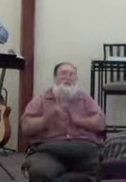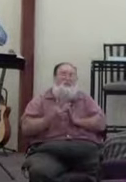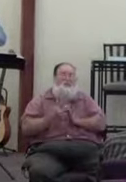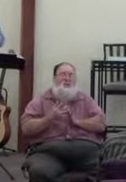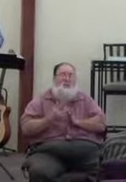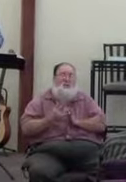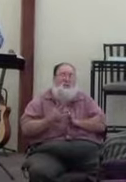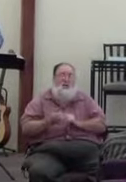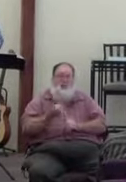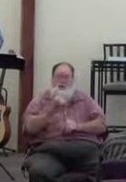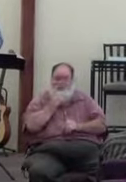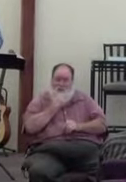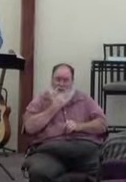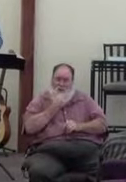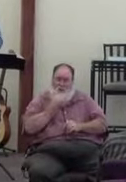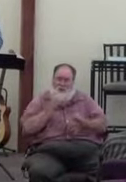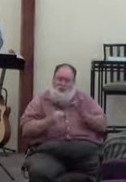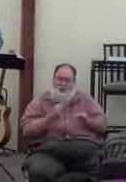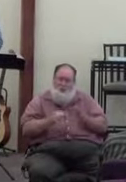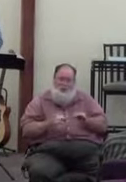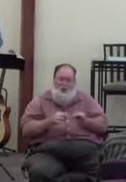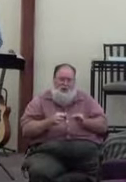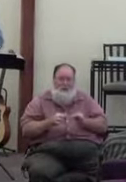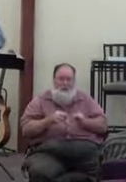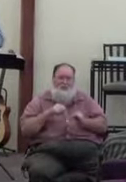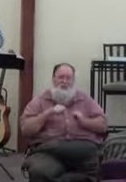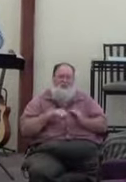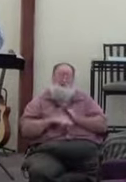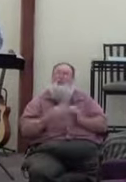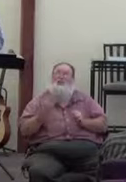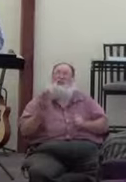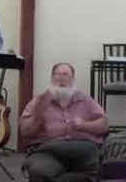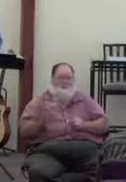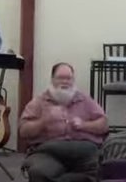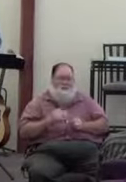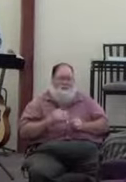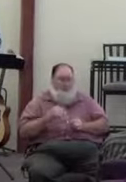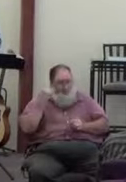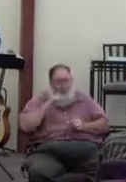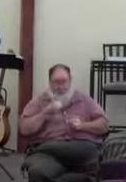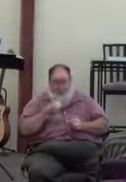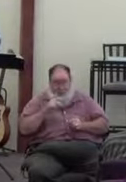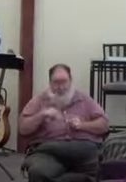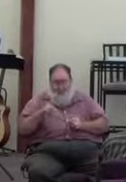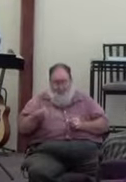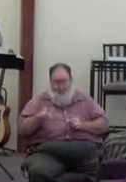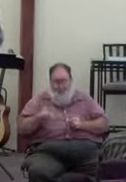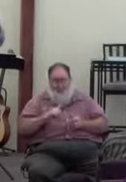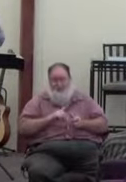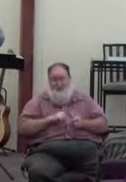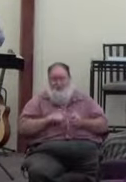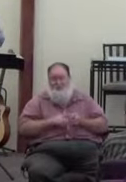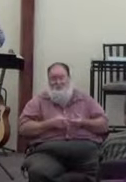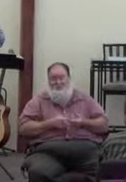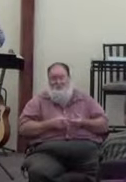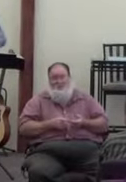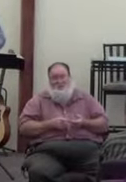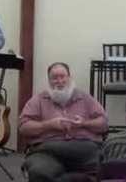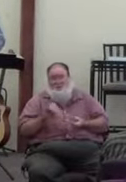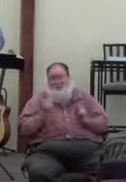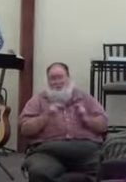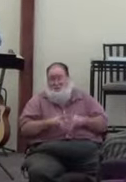it was going to happen, and if it hadn't been Pilate, it would have been somebody else. There's a plan and